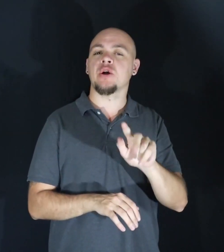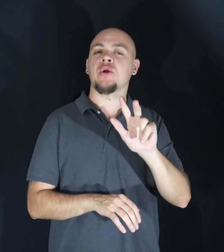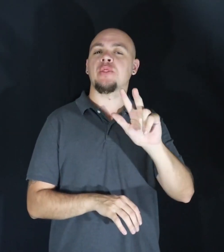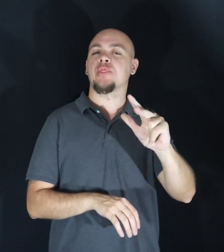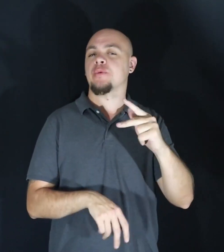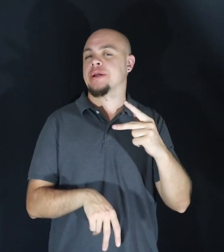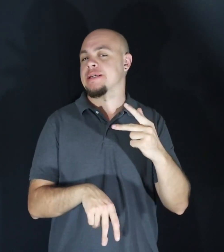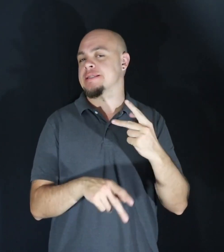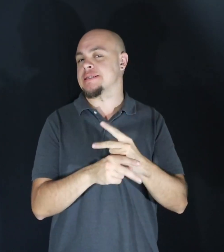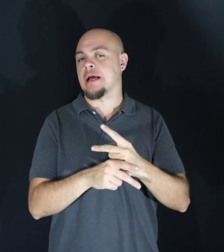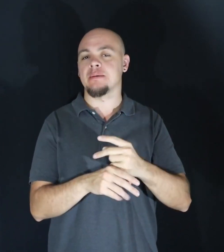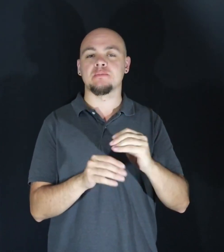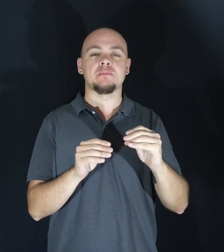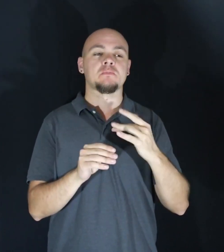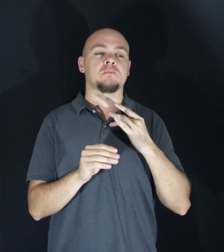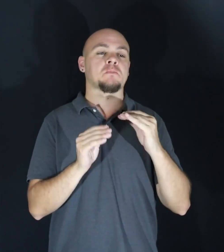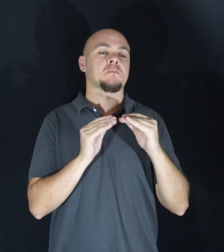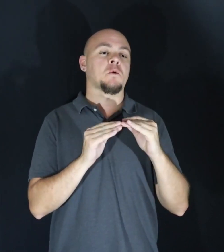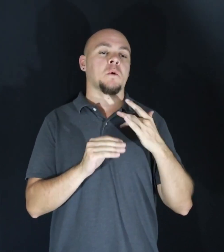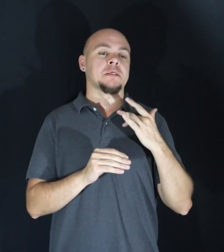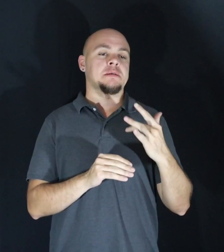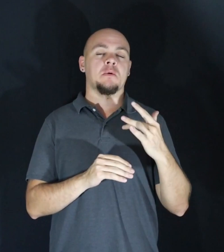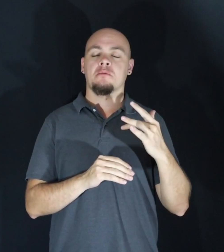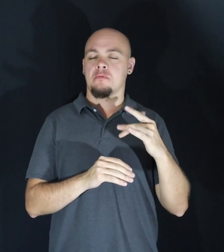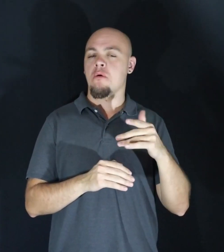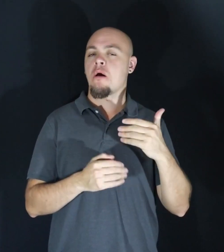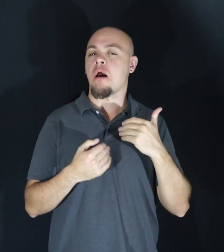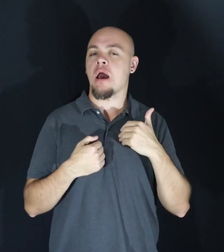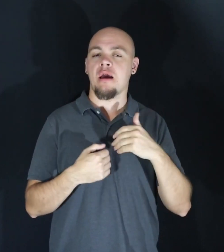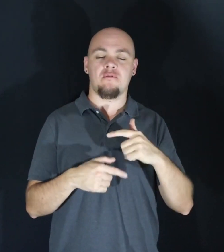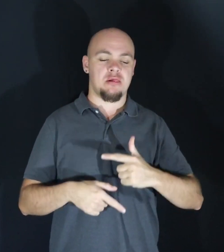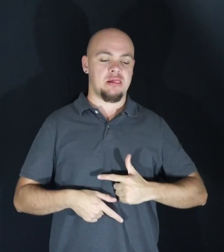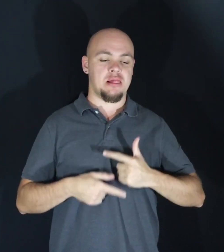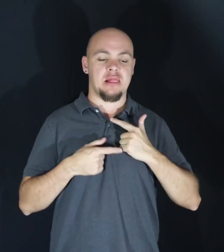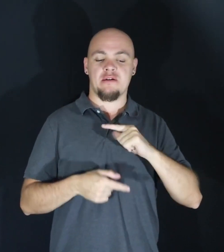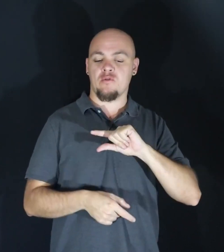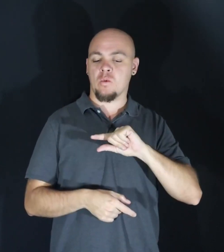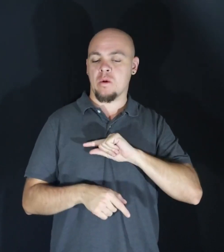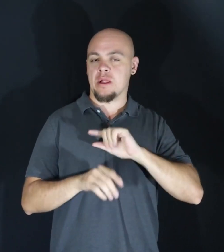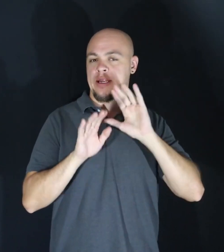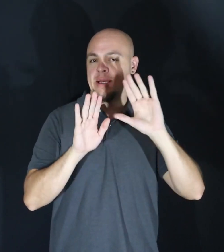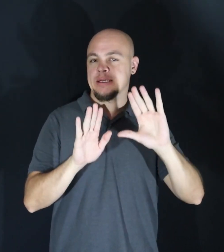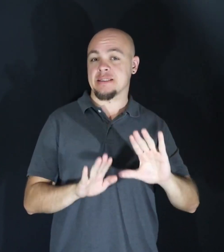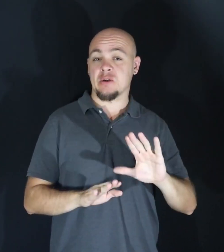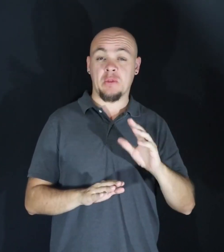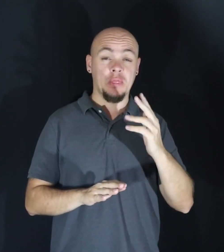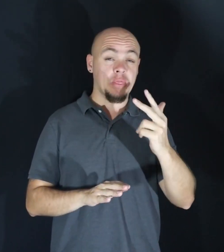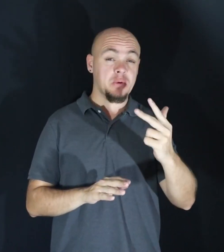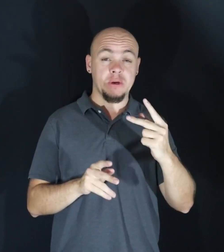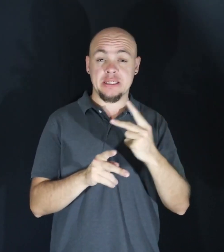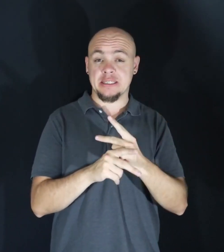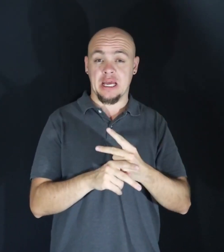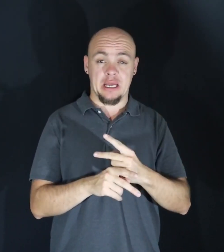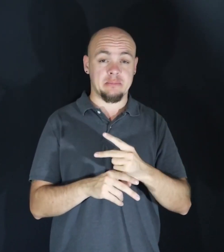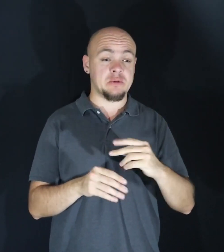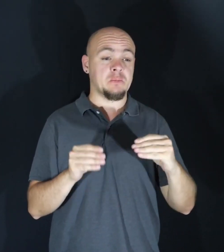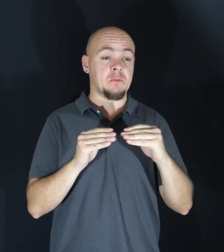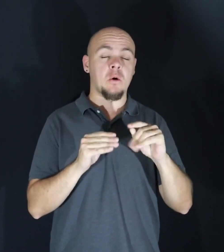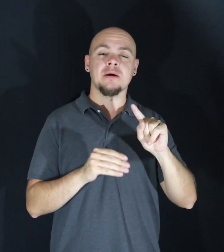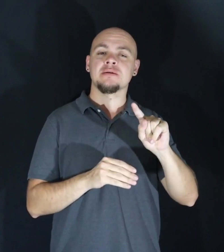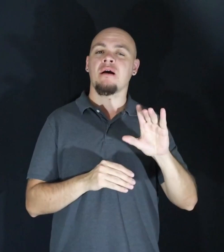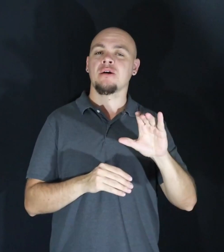times more likely to report having an excellent quality of life. 3 times more is